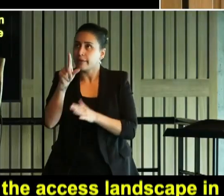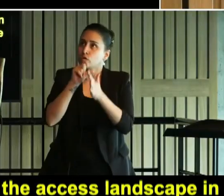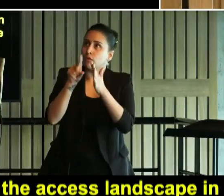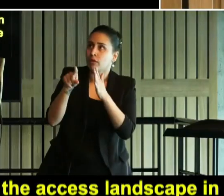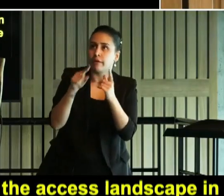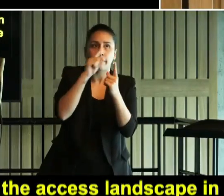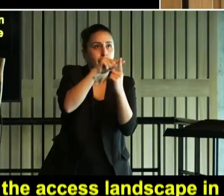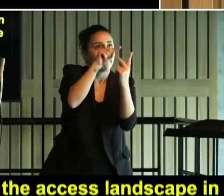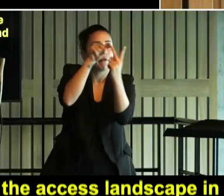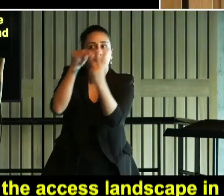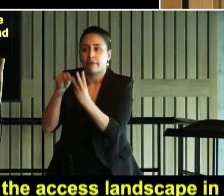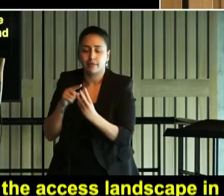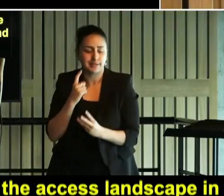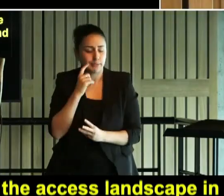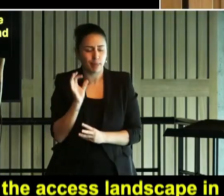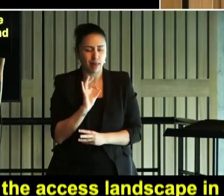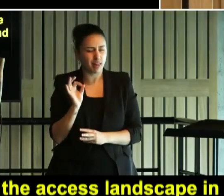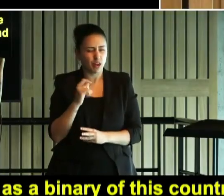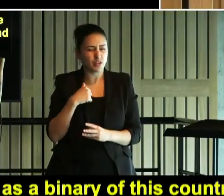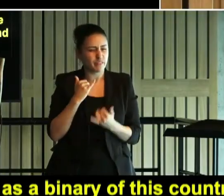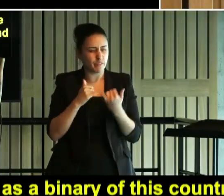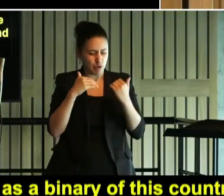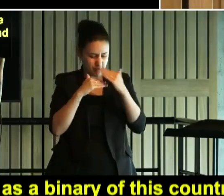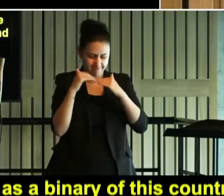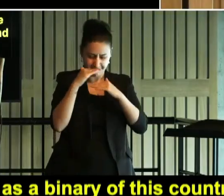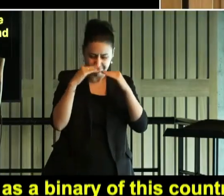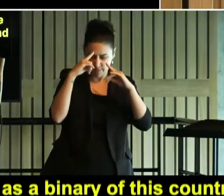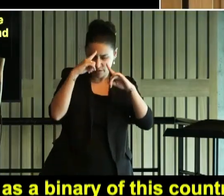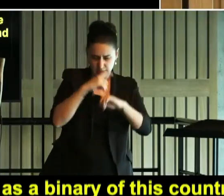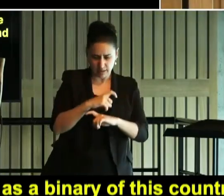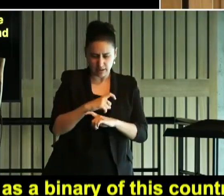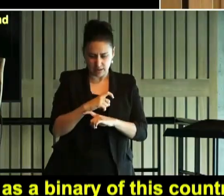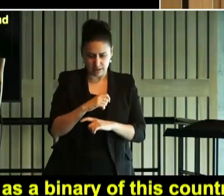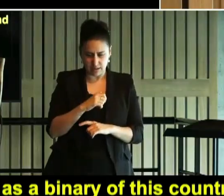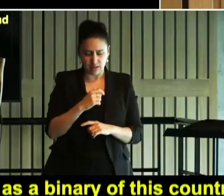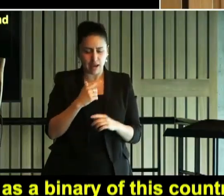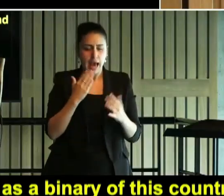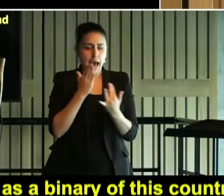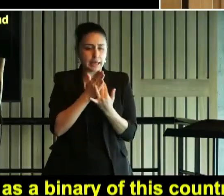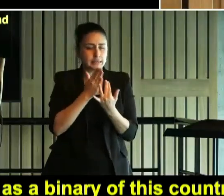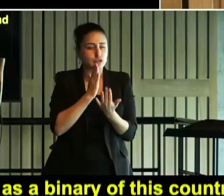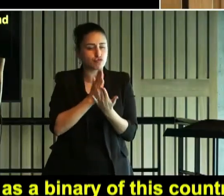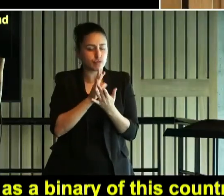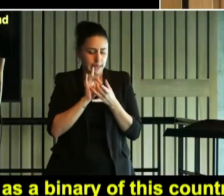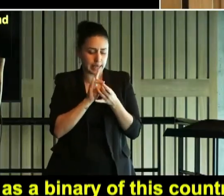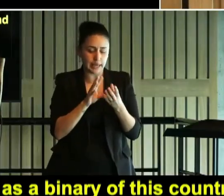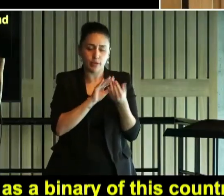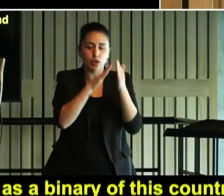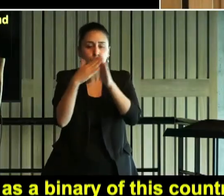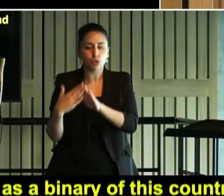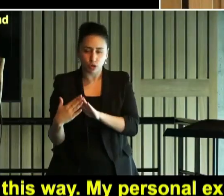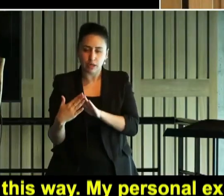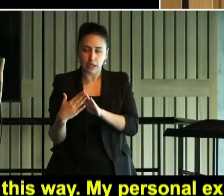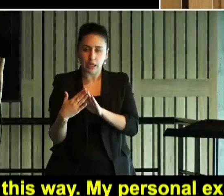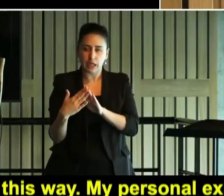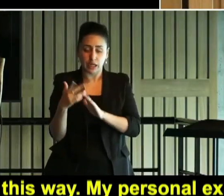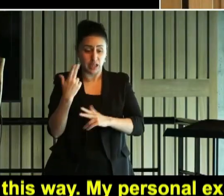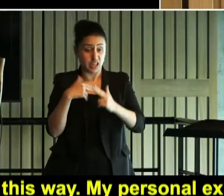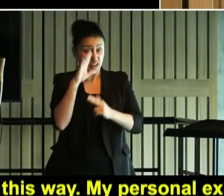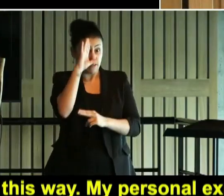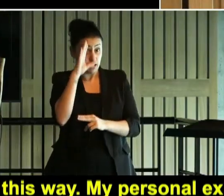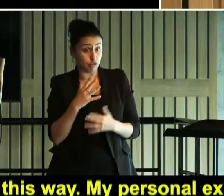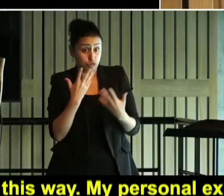way. My personal experience is access, again, is a lot about your community. And even if a country has good